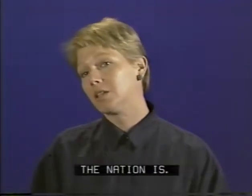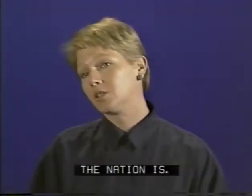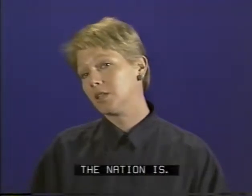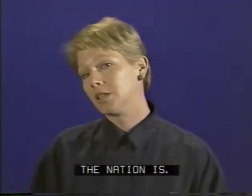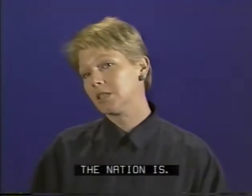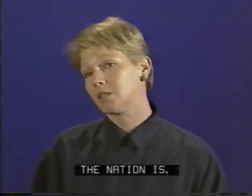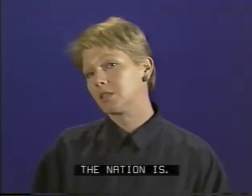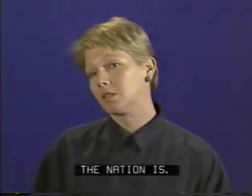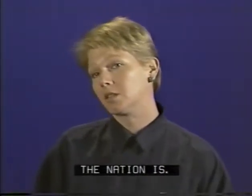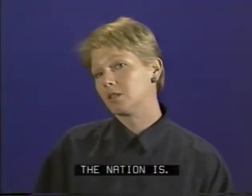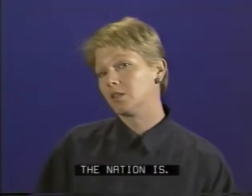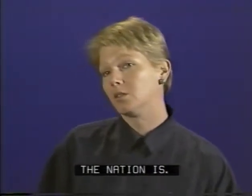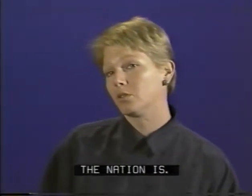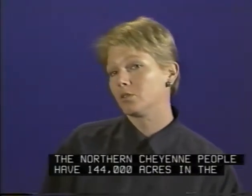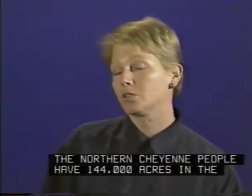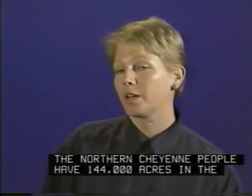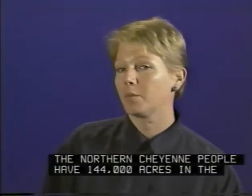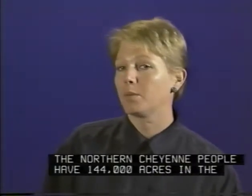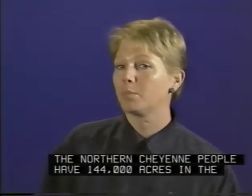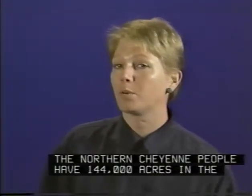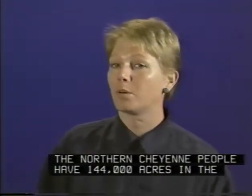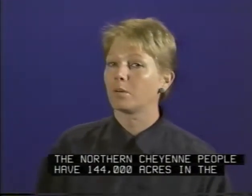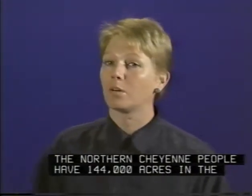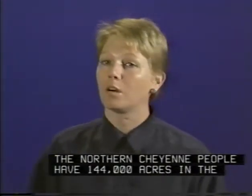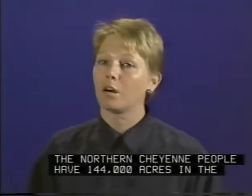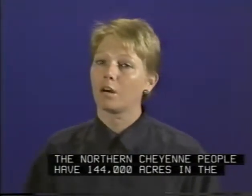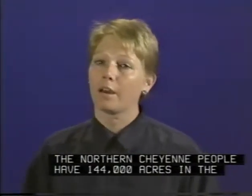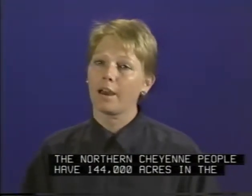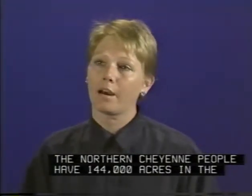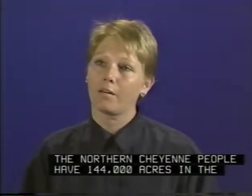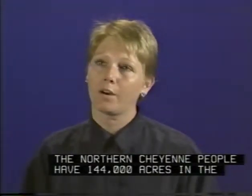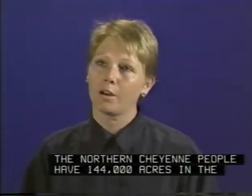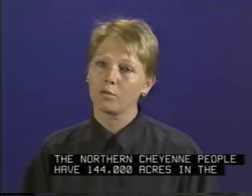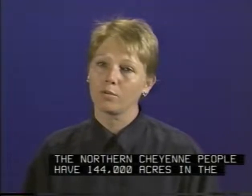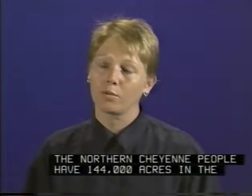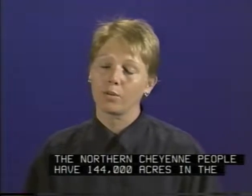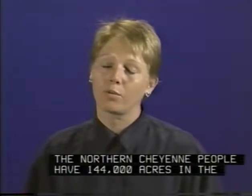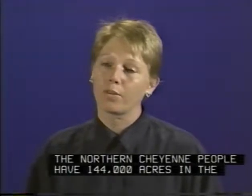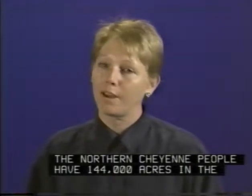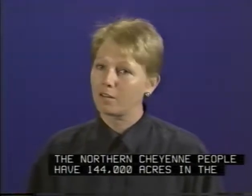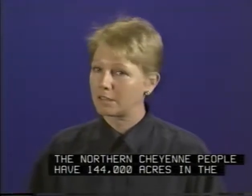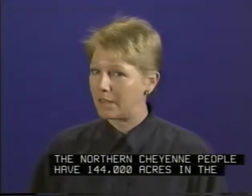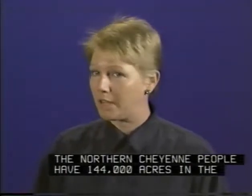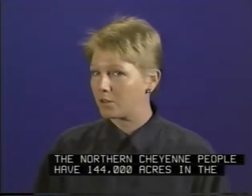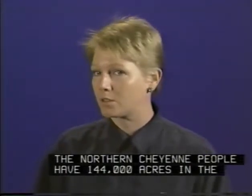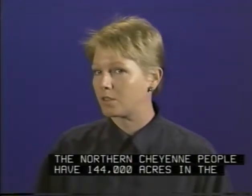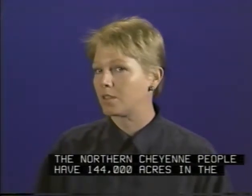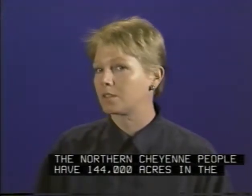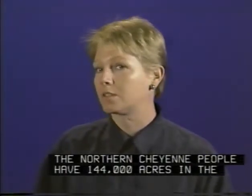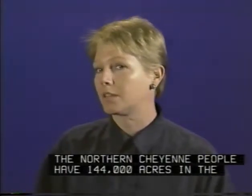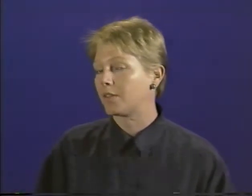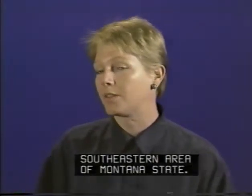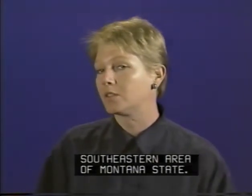nation is. The Northern Cheyenne people have 144,000 acres in the